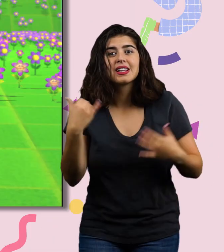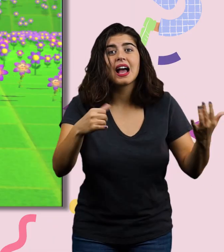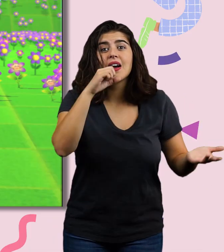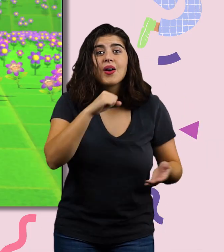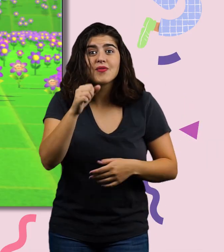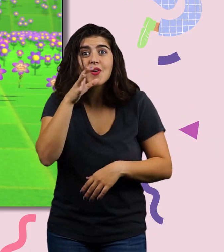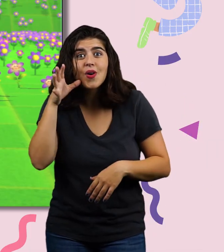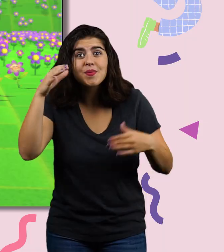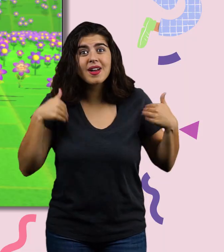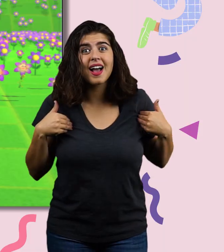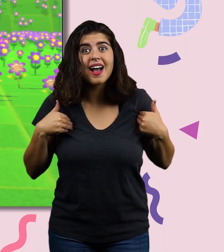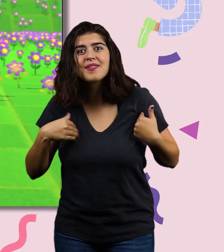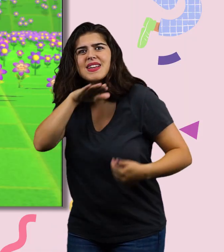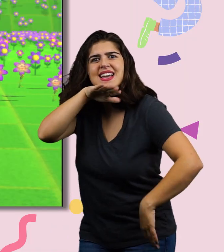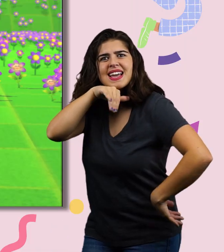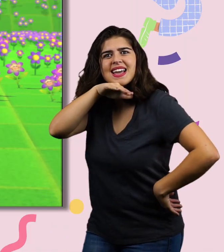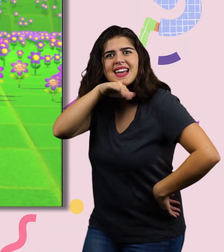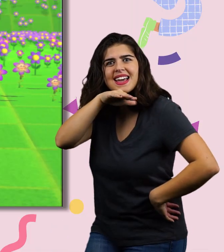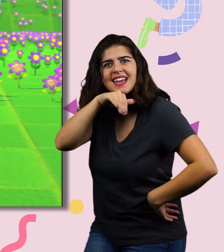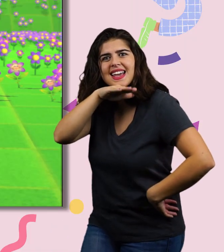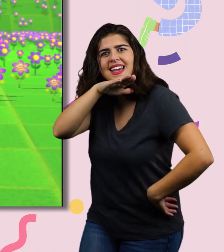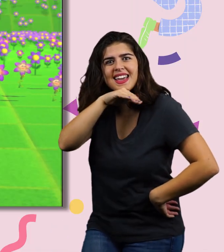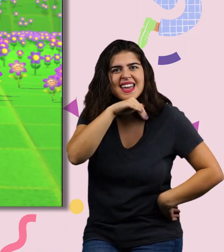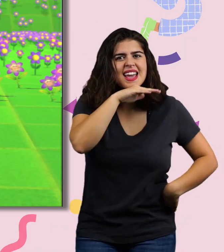And on his farm he had a pig named Pickles,